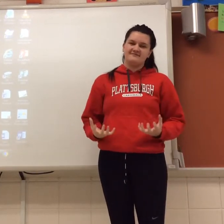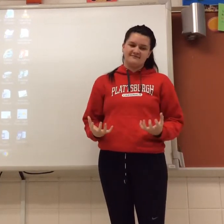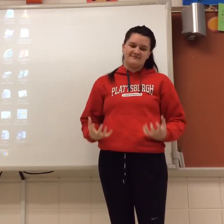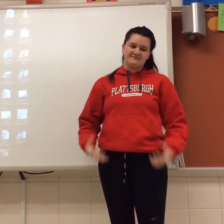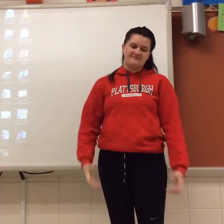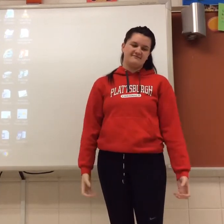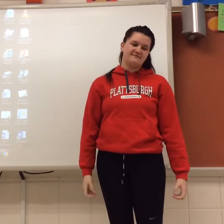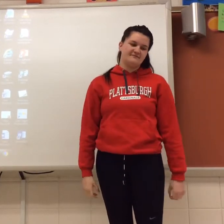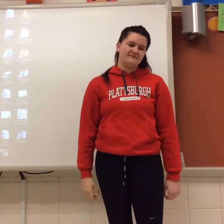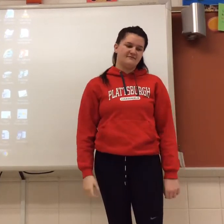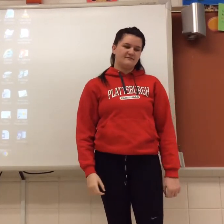home."